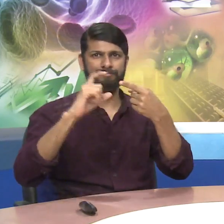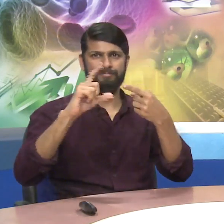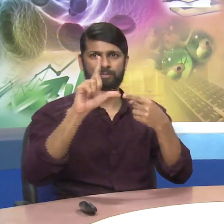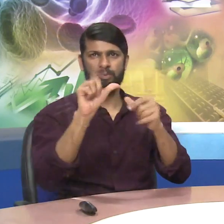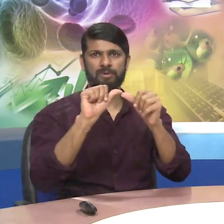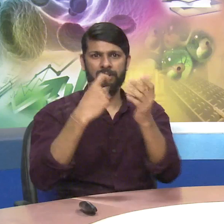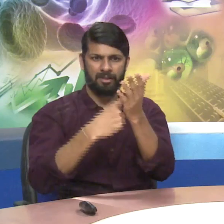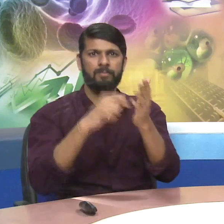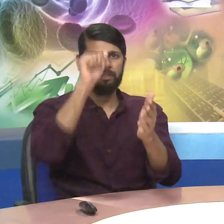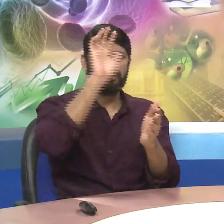1976.